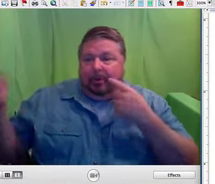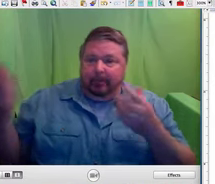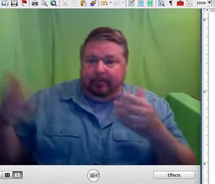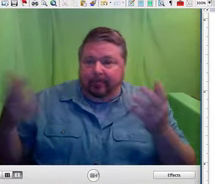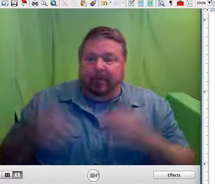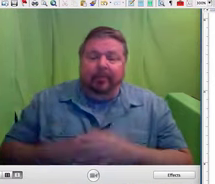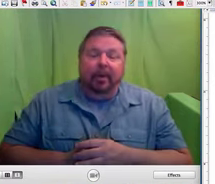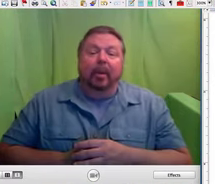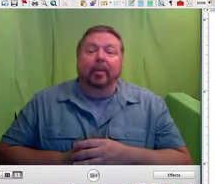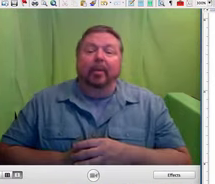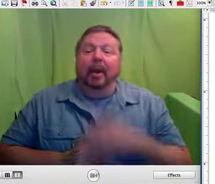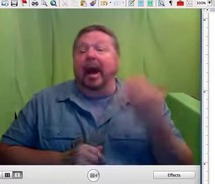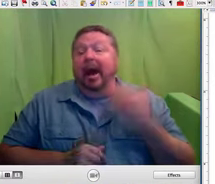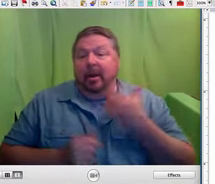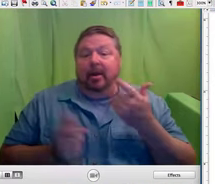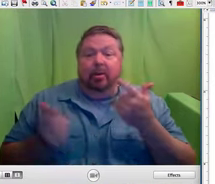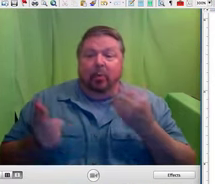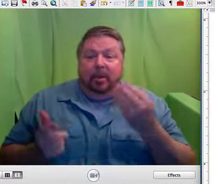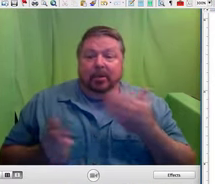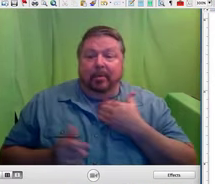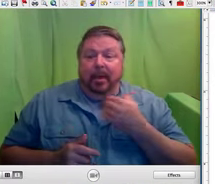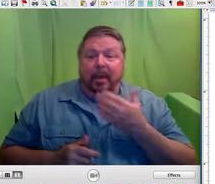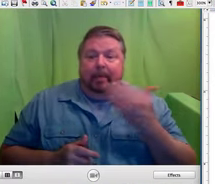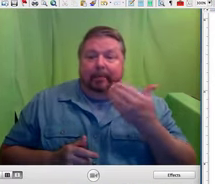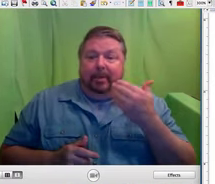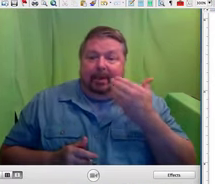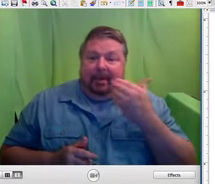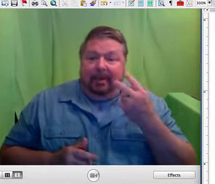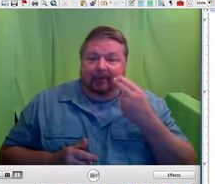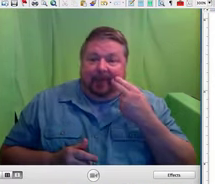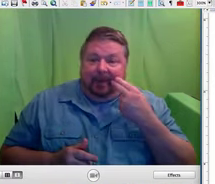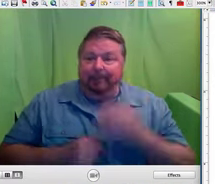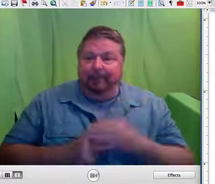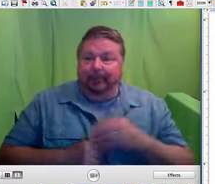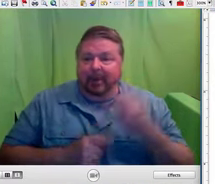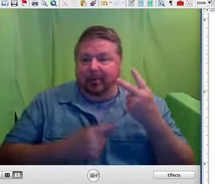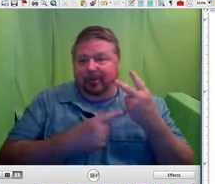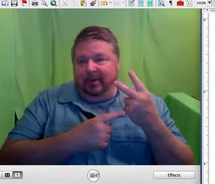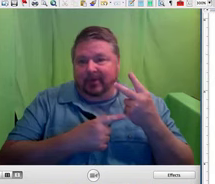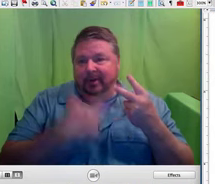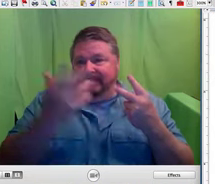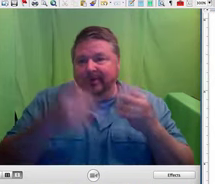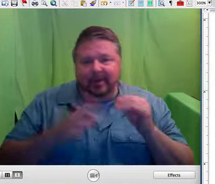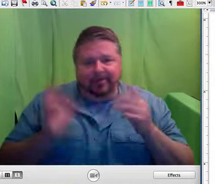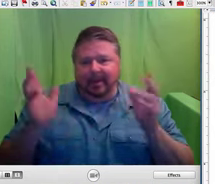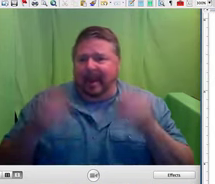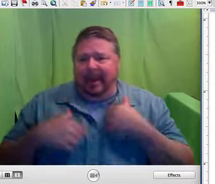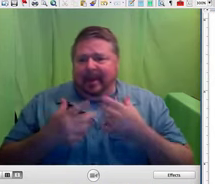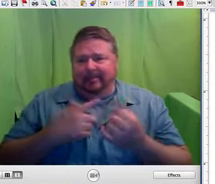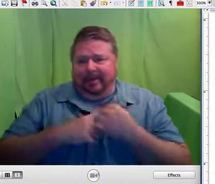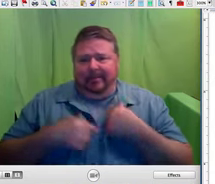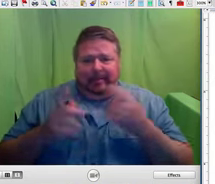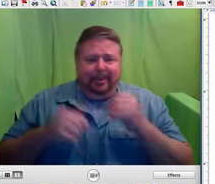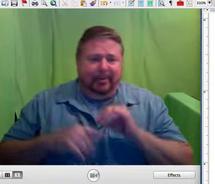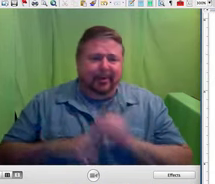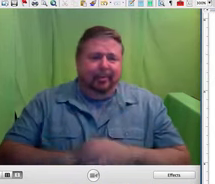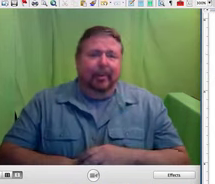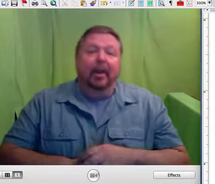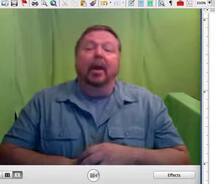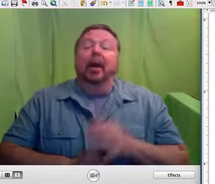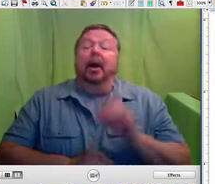paper, you know, but I want my MTV instead of V. See, sometimes it's